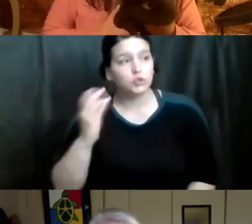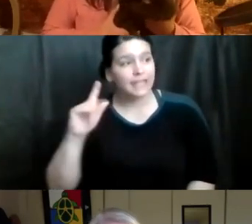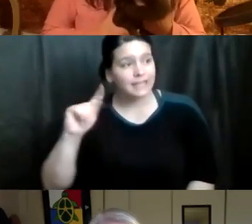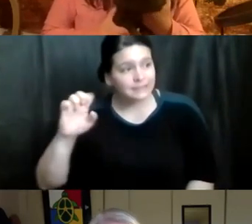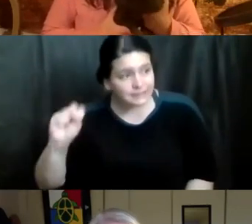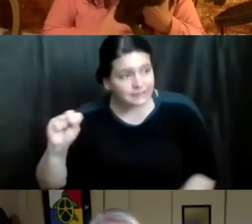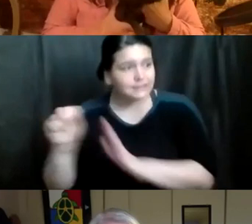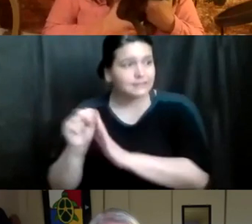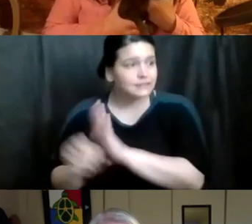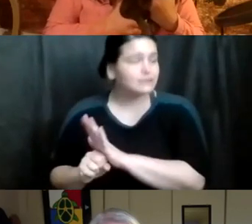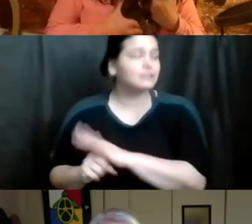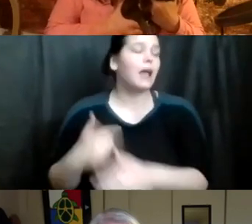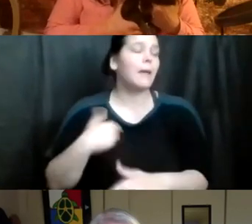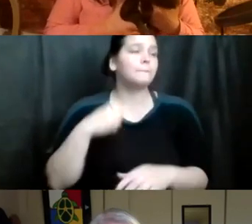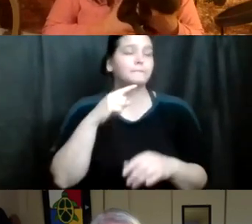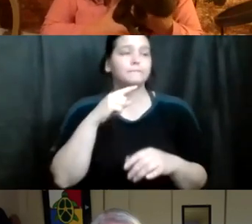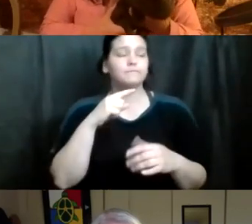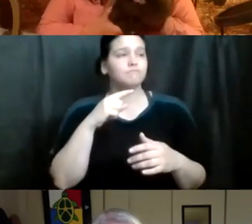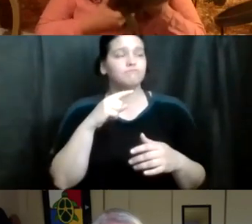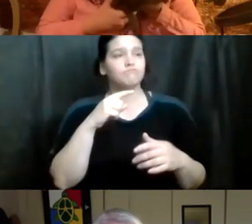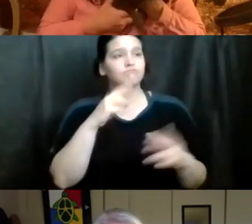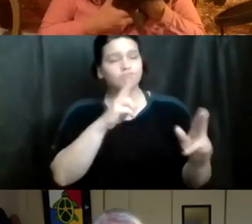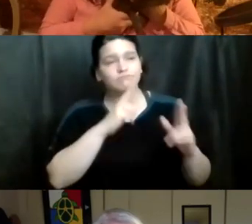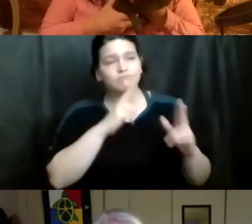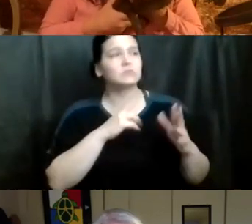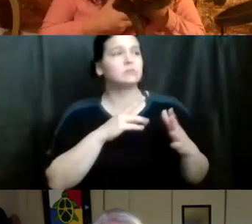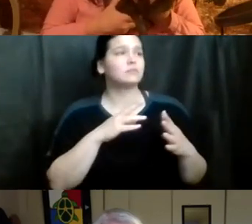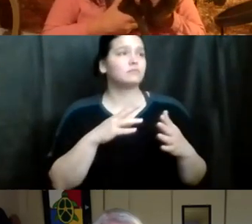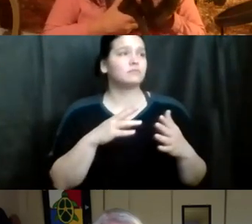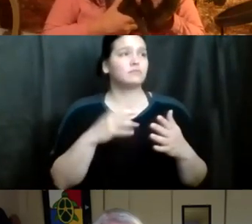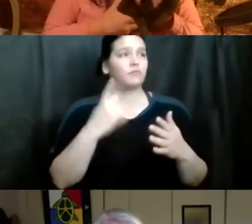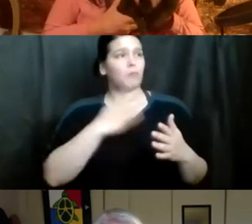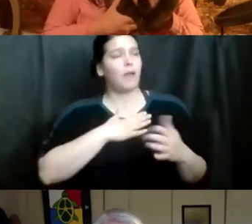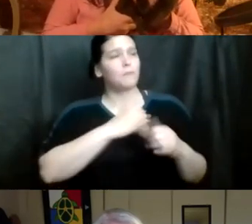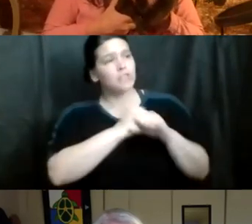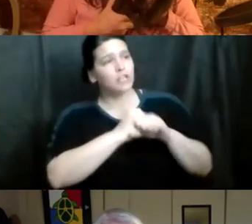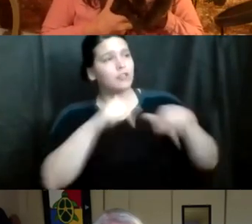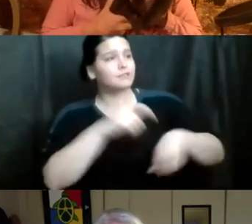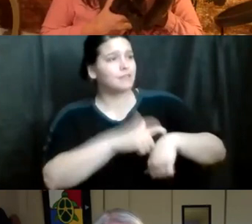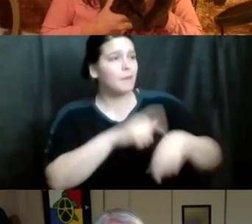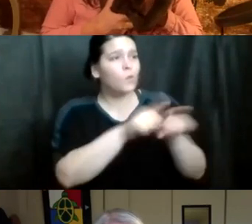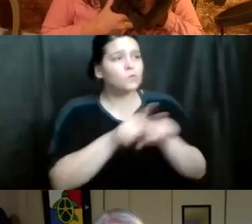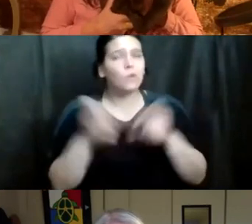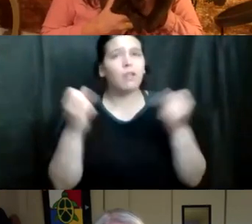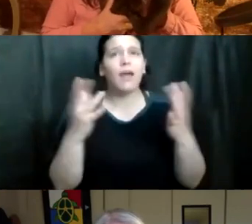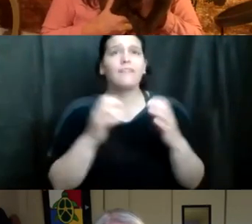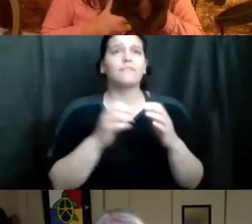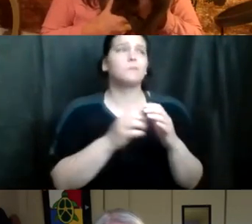I'm just blessed to be protected at this time, and also a lot of prayers out for all